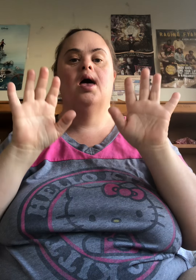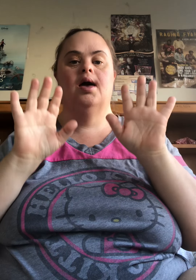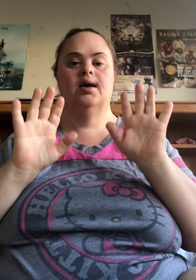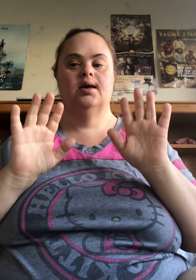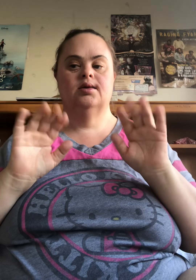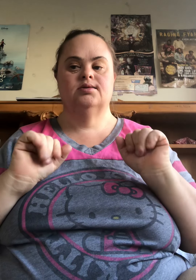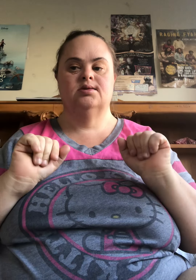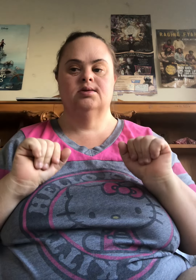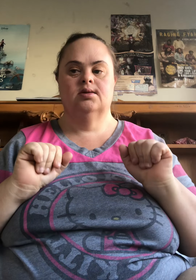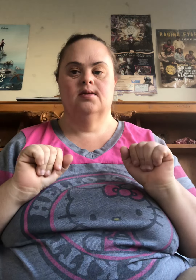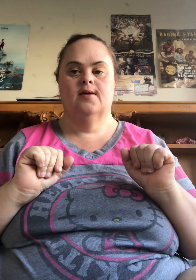lying.